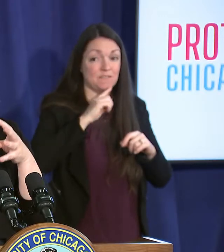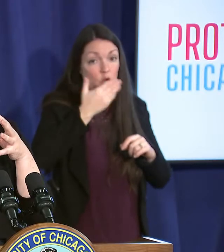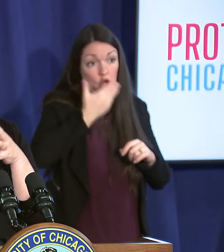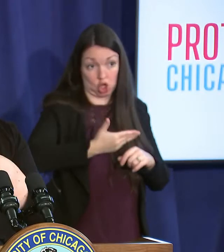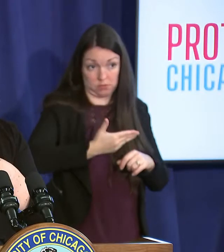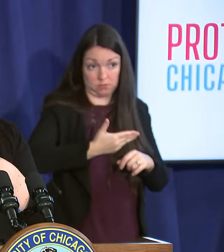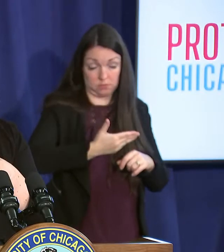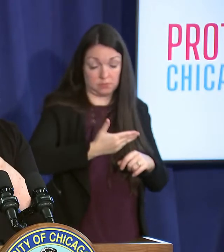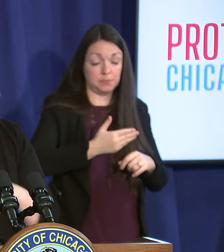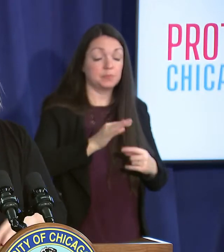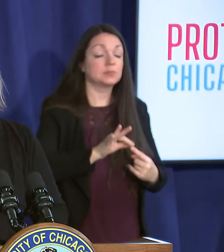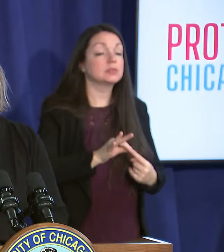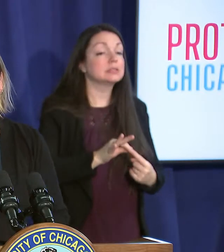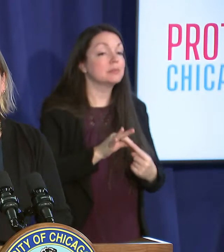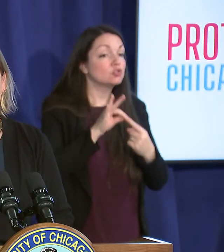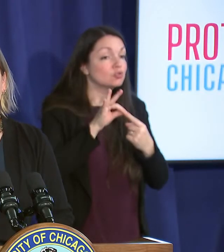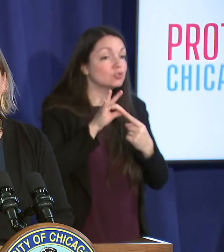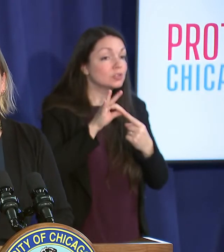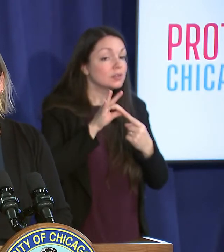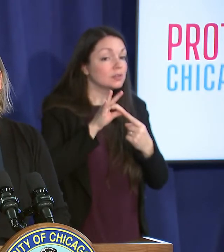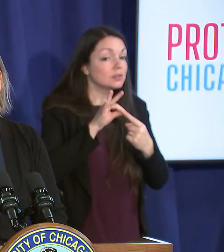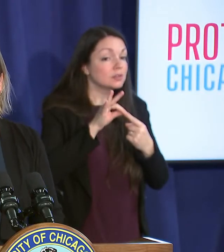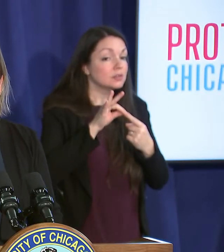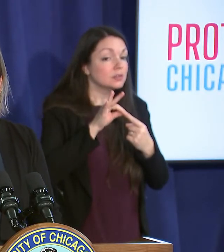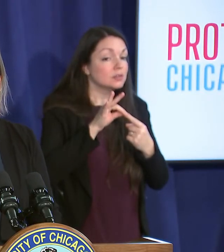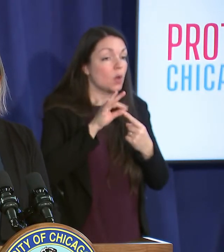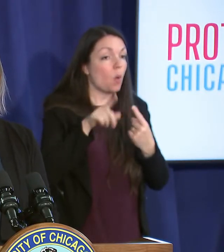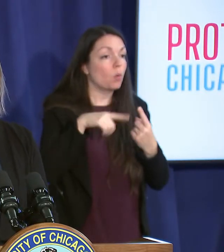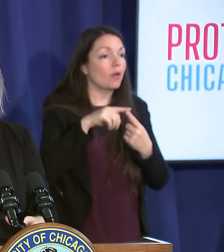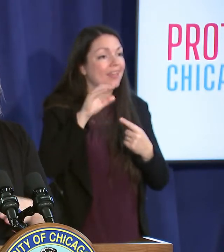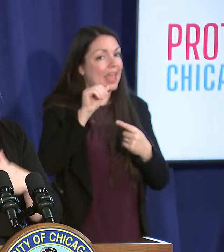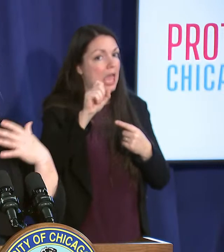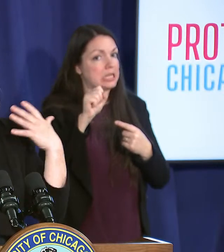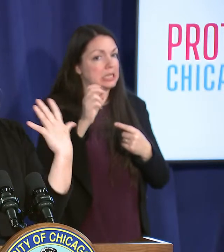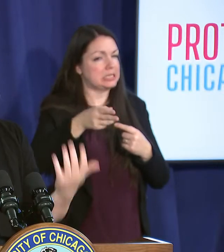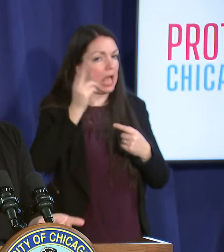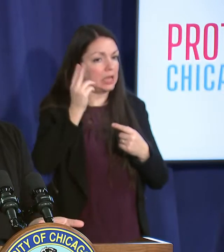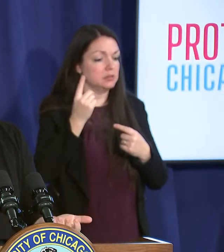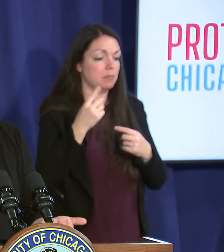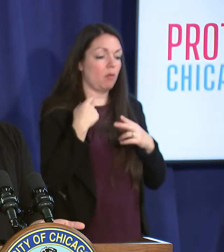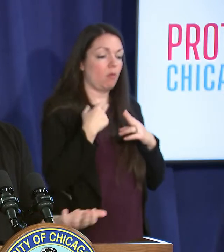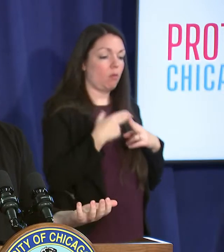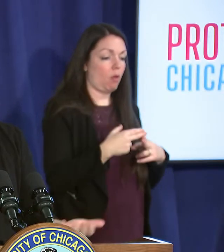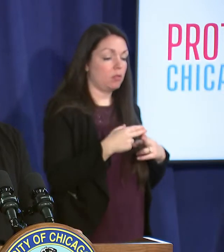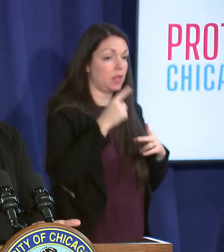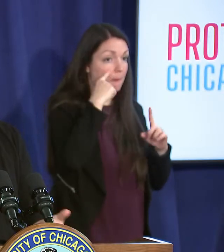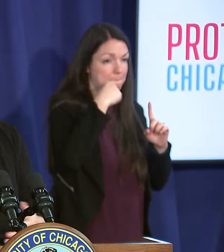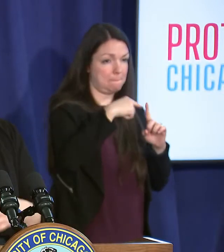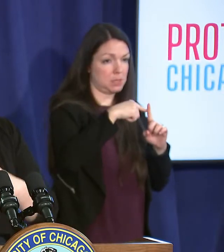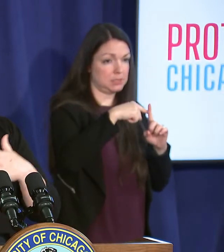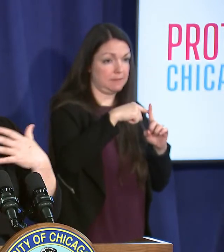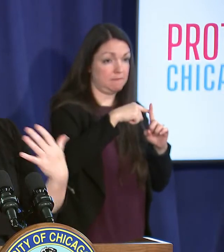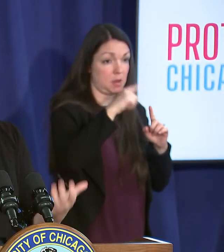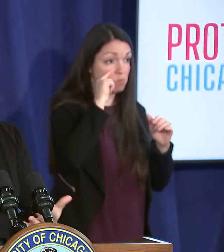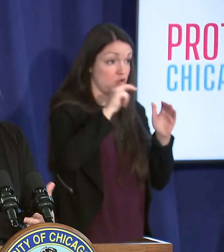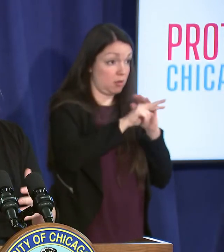good, especially actually when cases are very high. There's something that we call the positive predictive value, which is a combination of